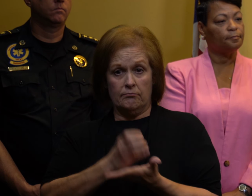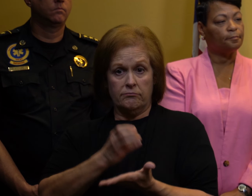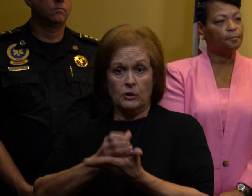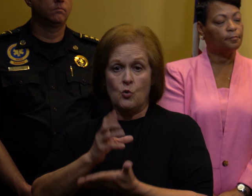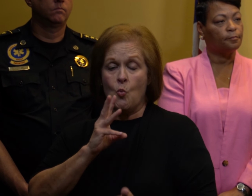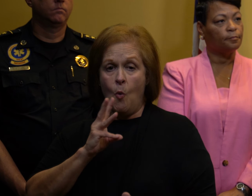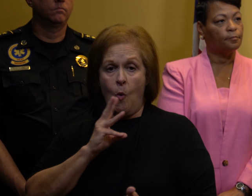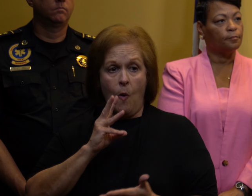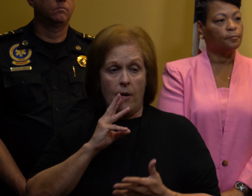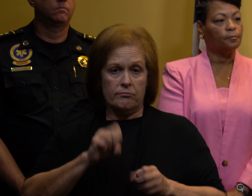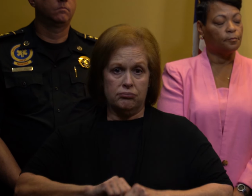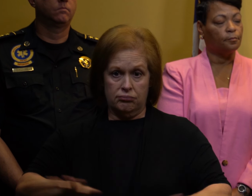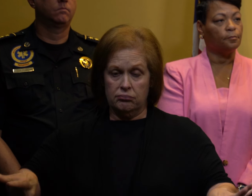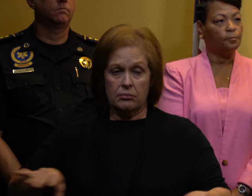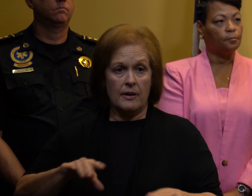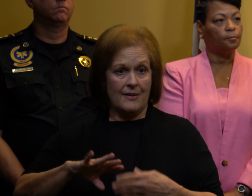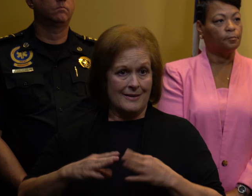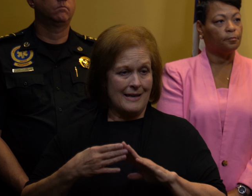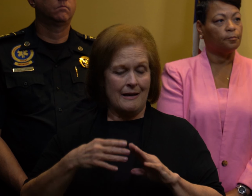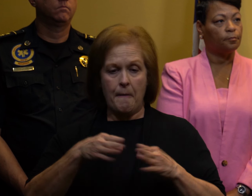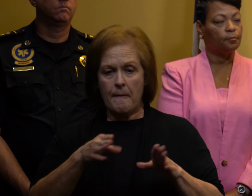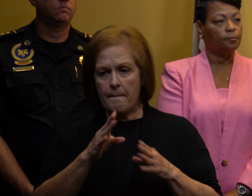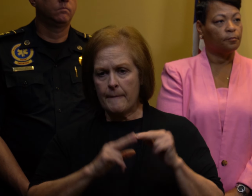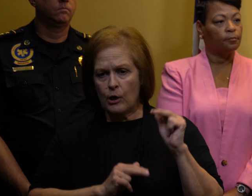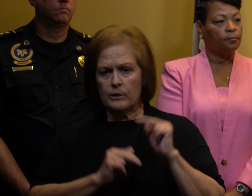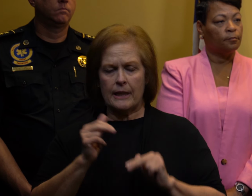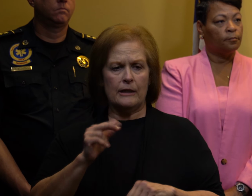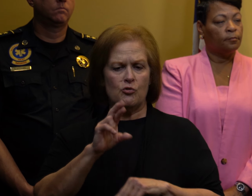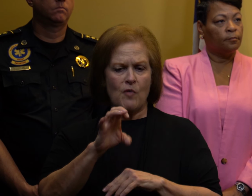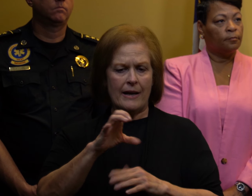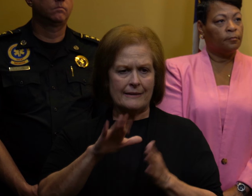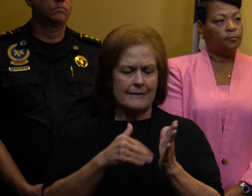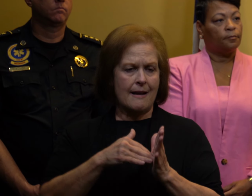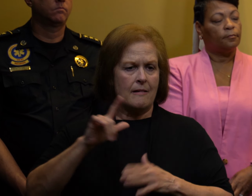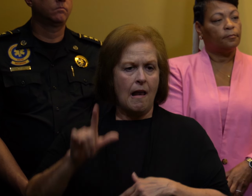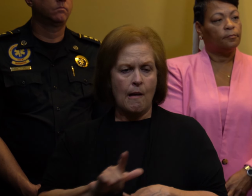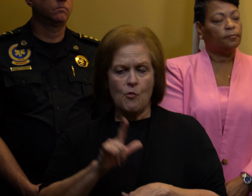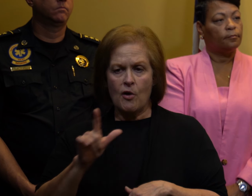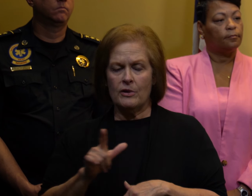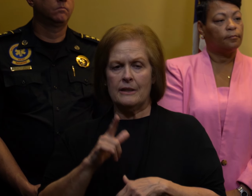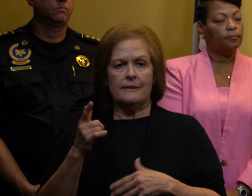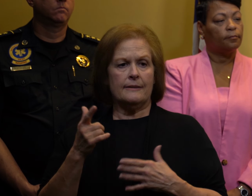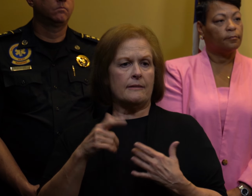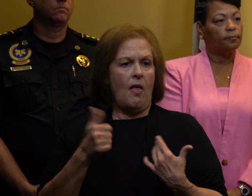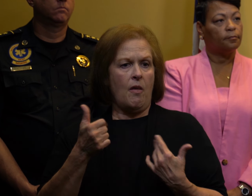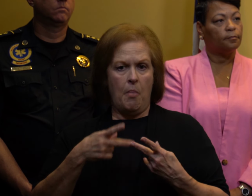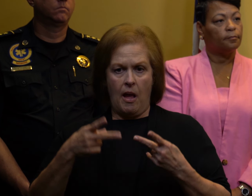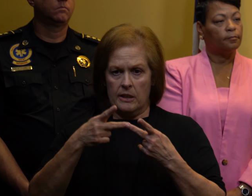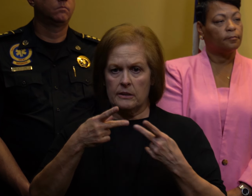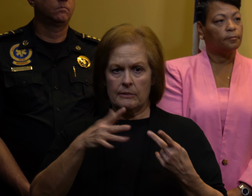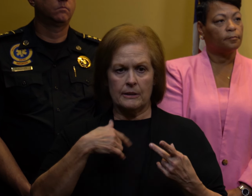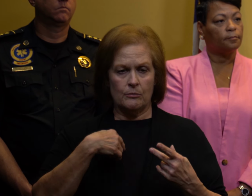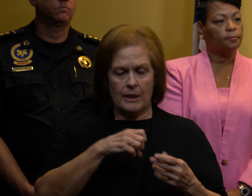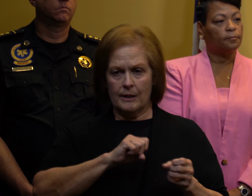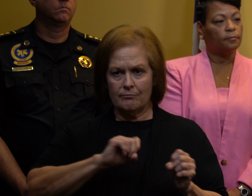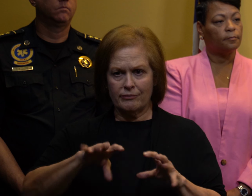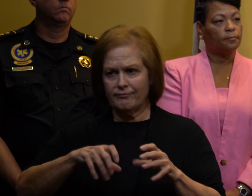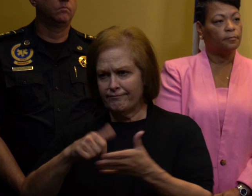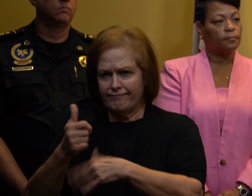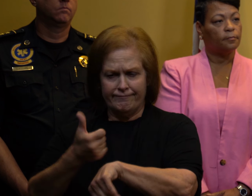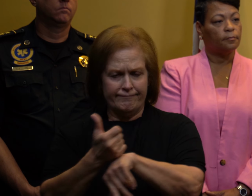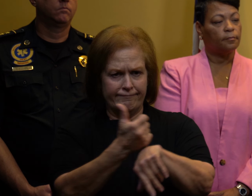to various locations around the city, public buildings, our rec centers, libraries, and other locations indicated on our heat map